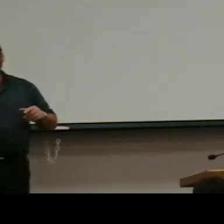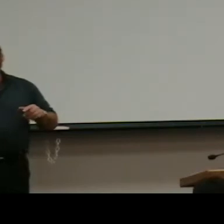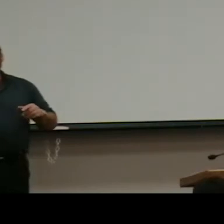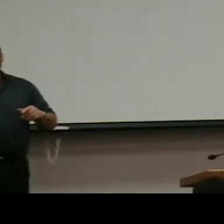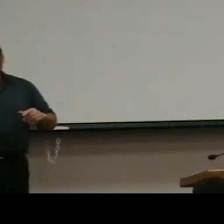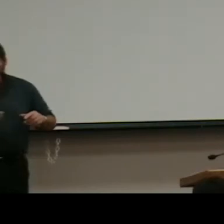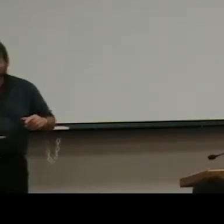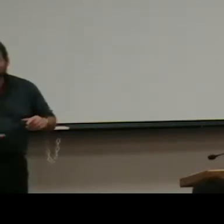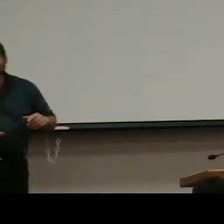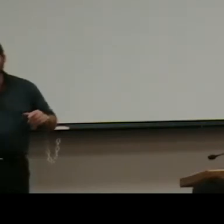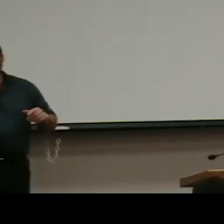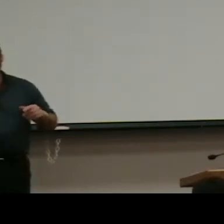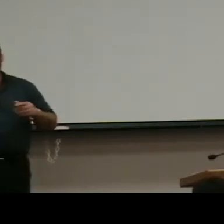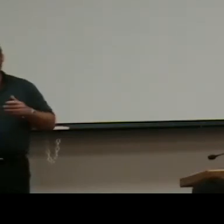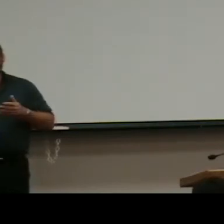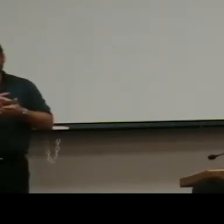What would happen when you get upset?